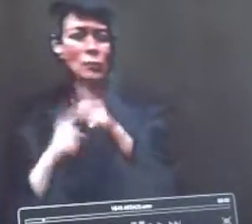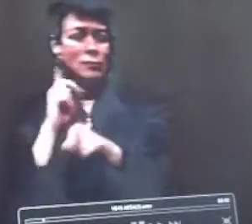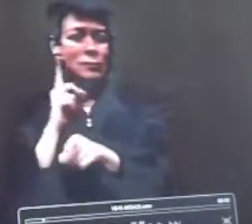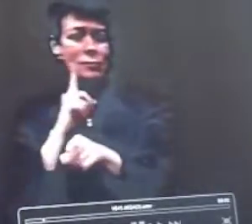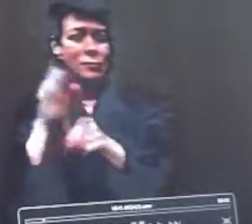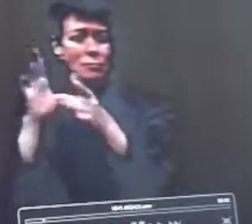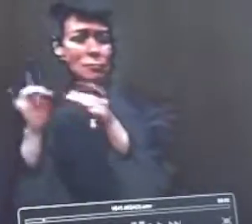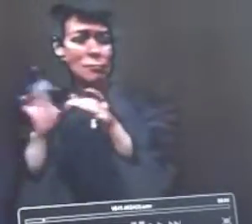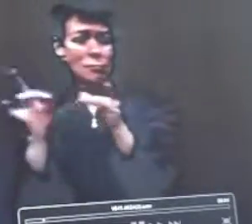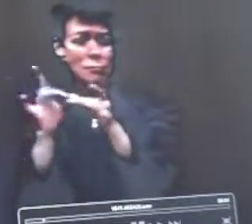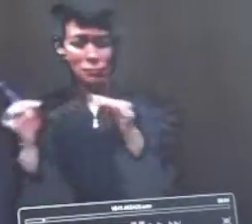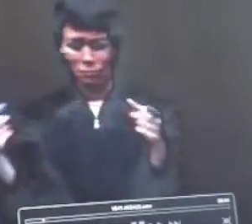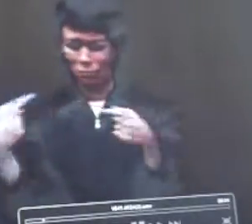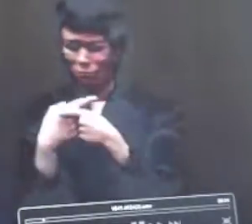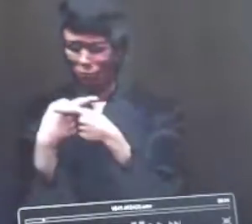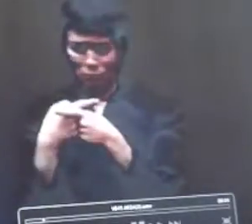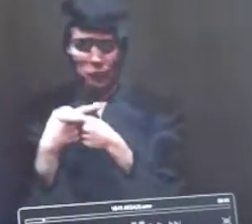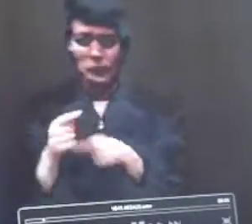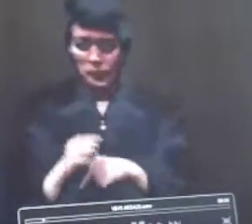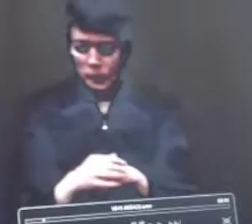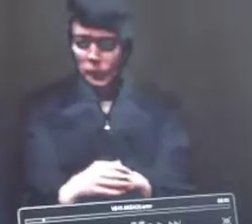but it didn't match what the deaf person was saying.